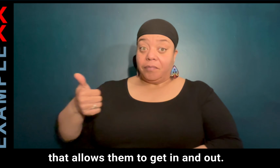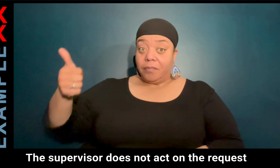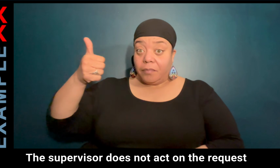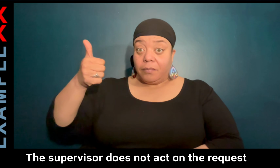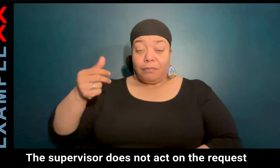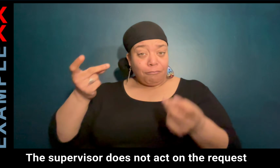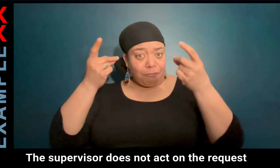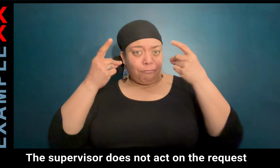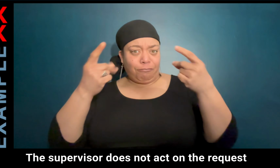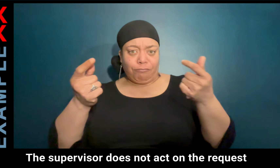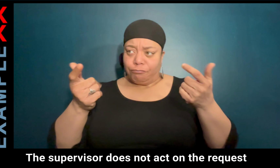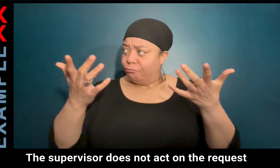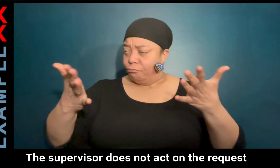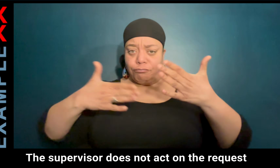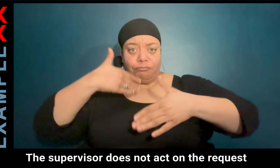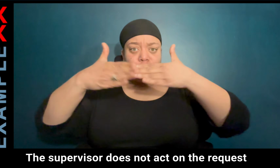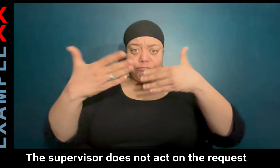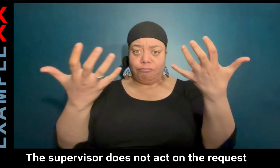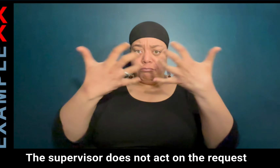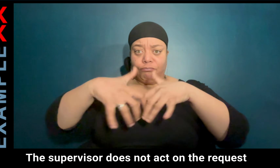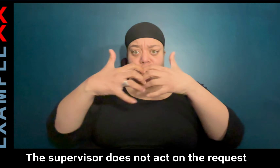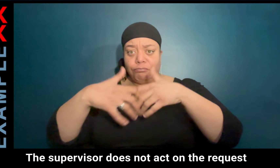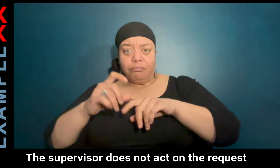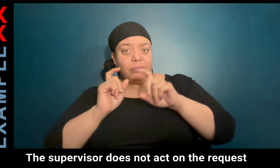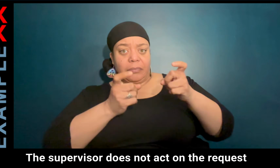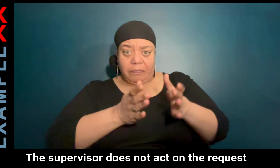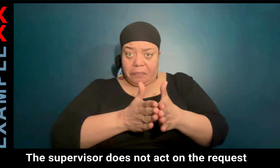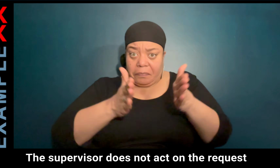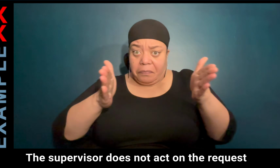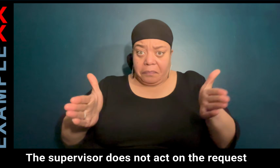The supervisor does not act on the request